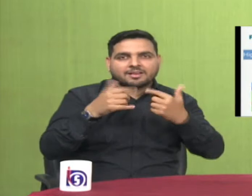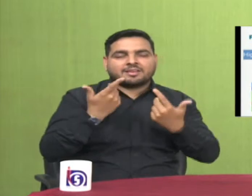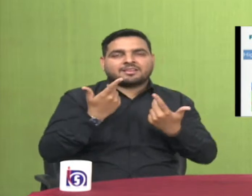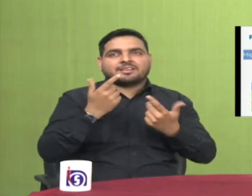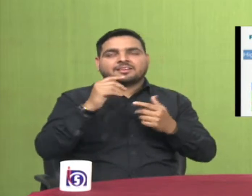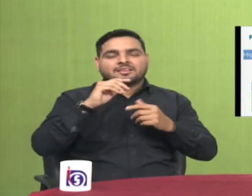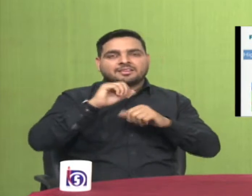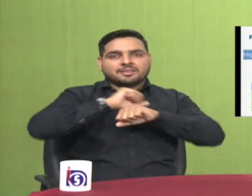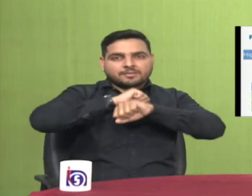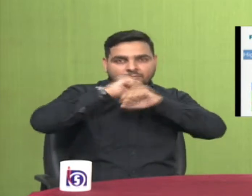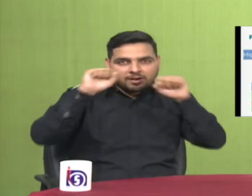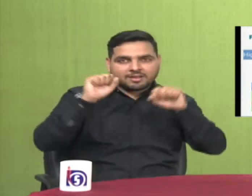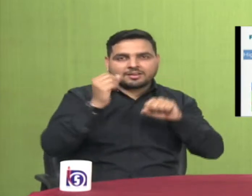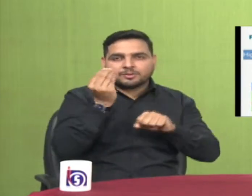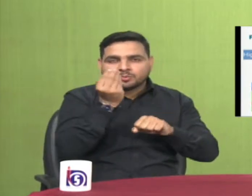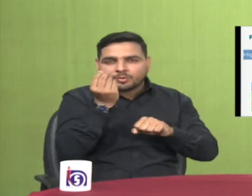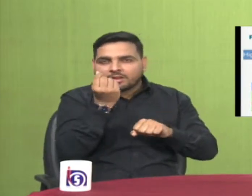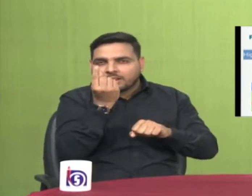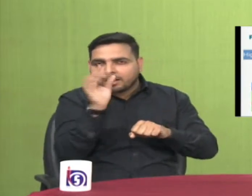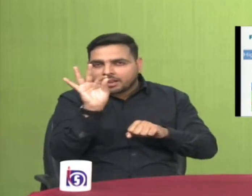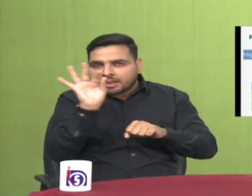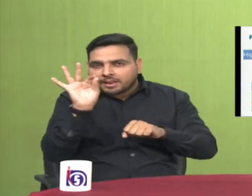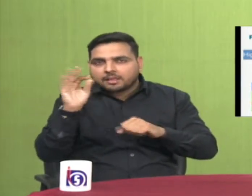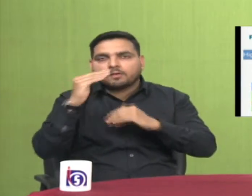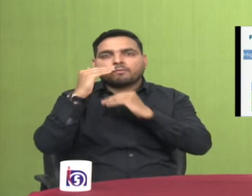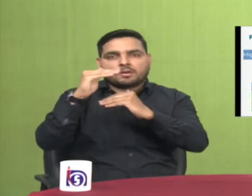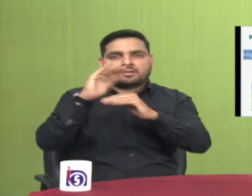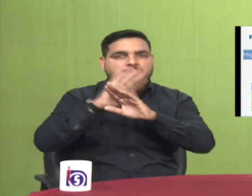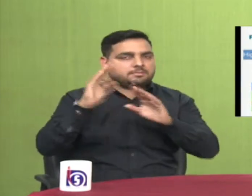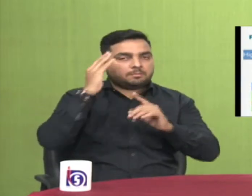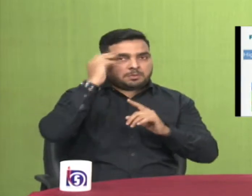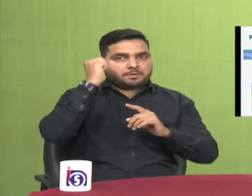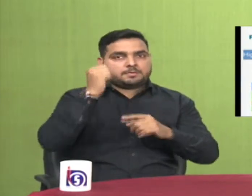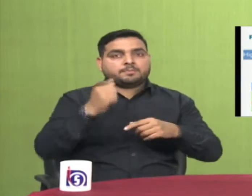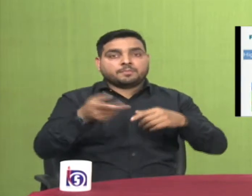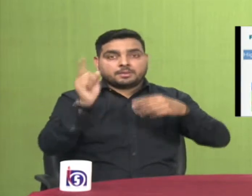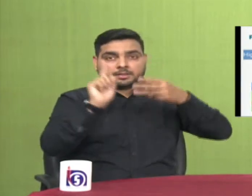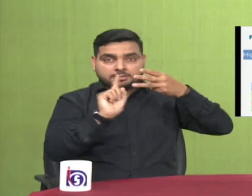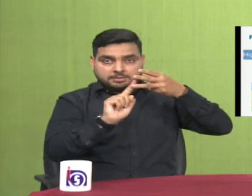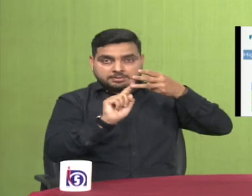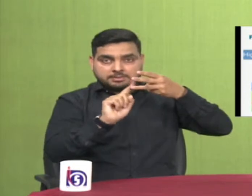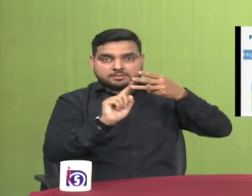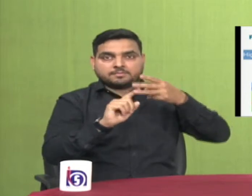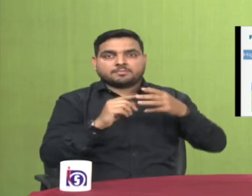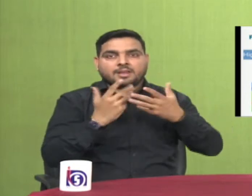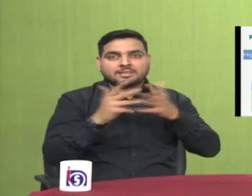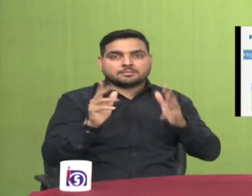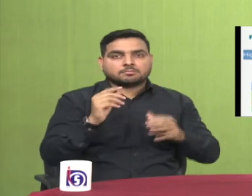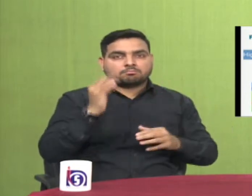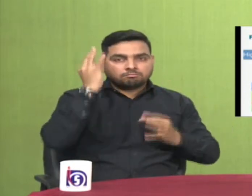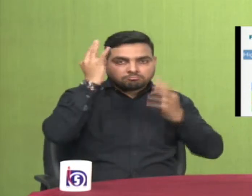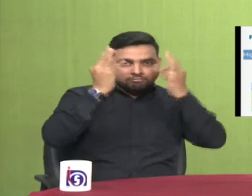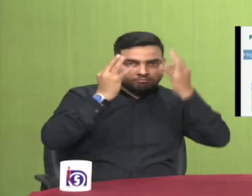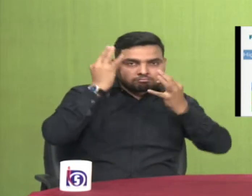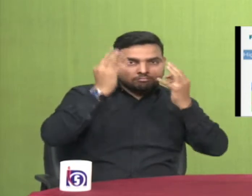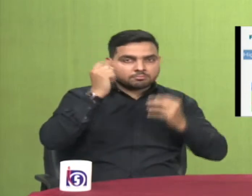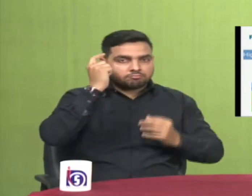They remember little games, they remember morning, good night. They don't remember completely, but they remember some.